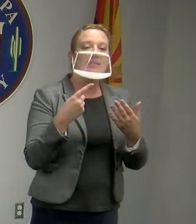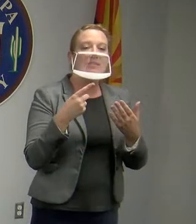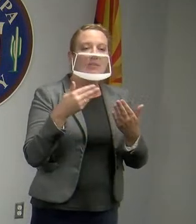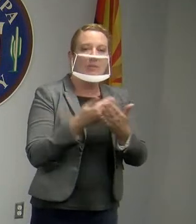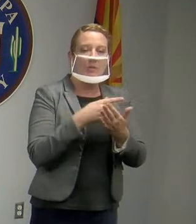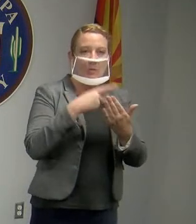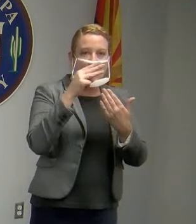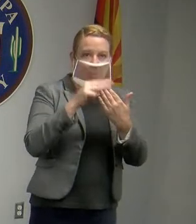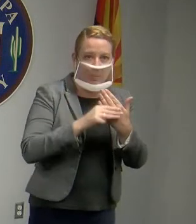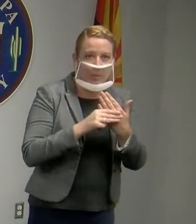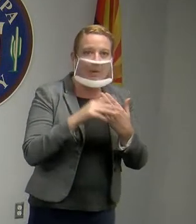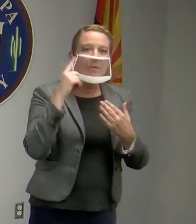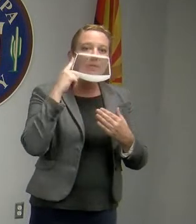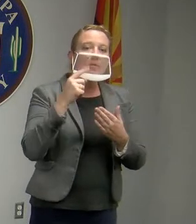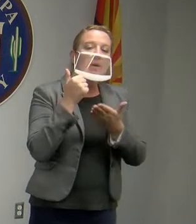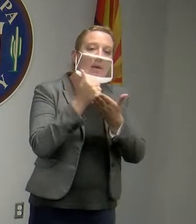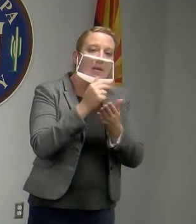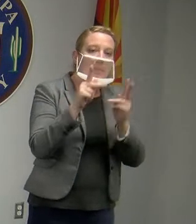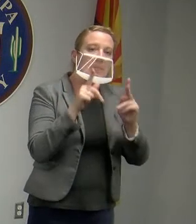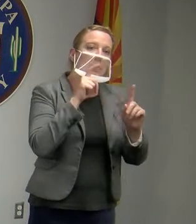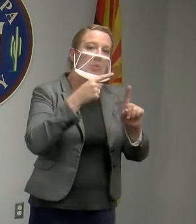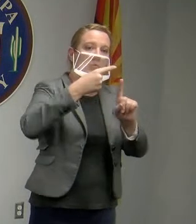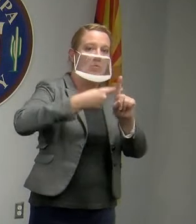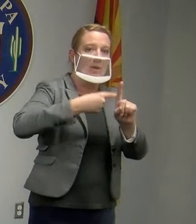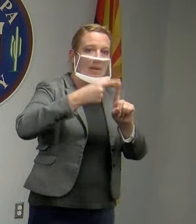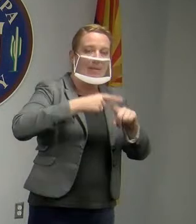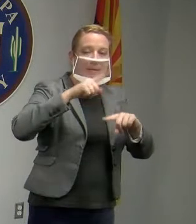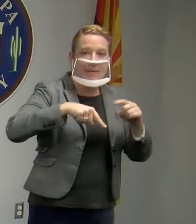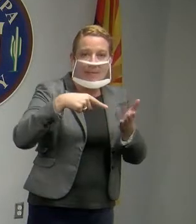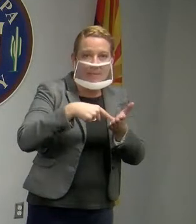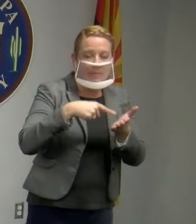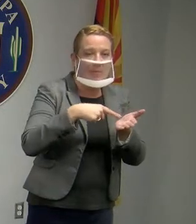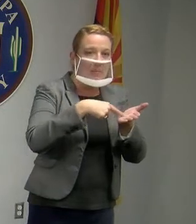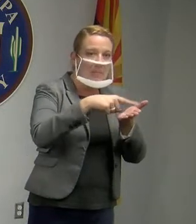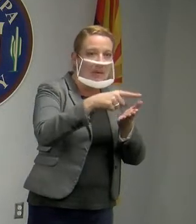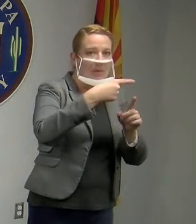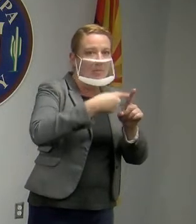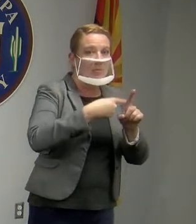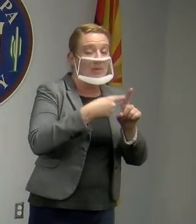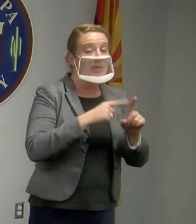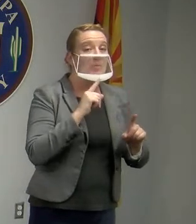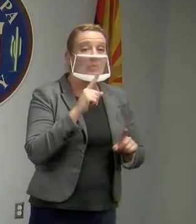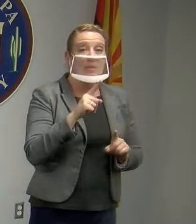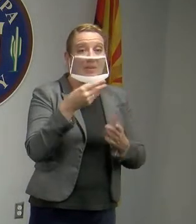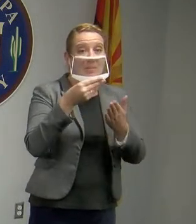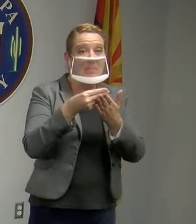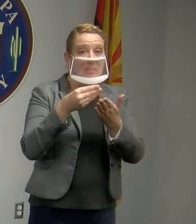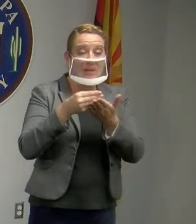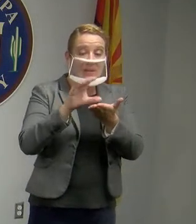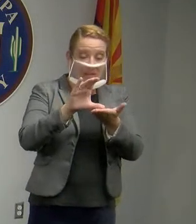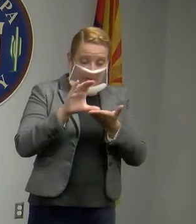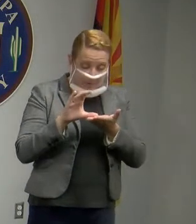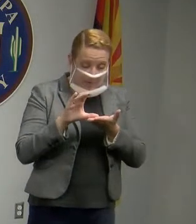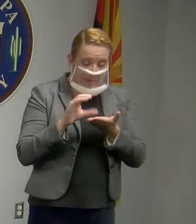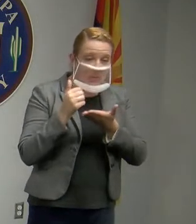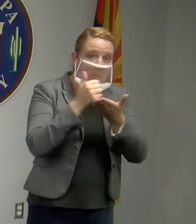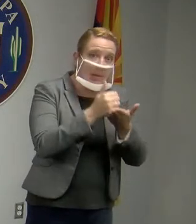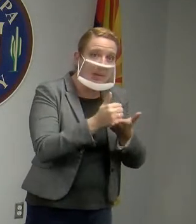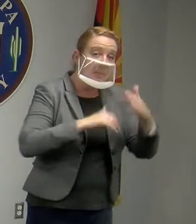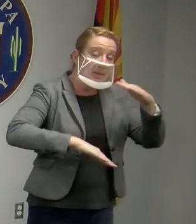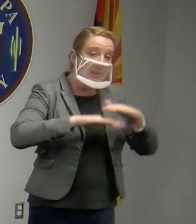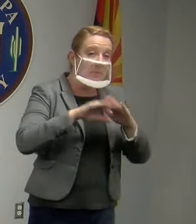and he'll explain that a little bit more. But we certainly anticipate this will help out more than 6,000 households in Maricopa